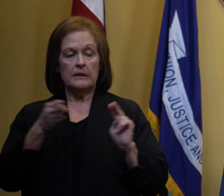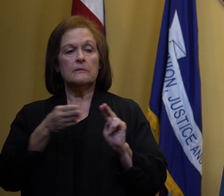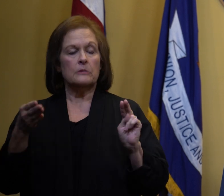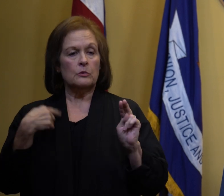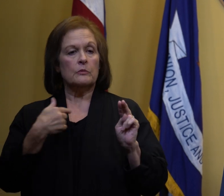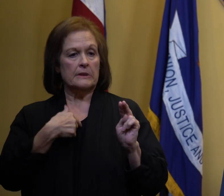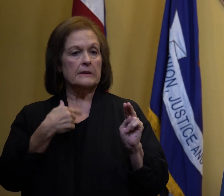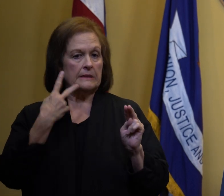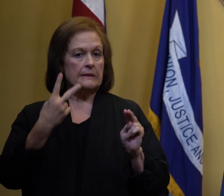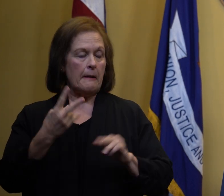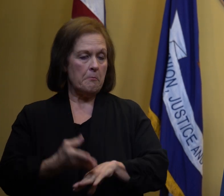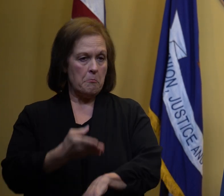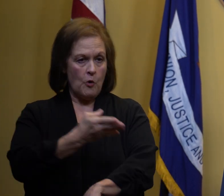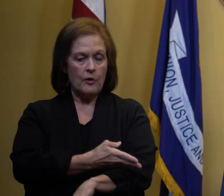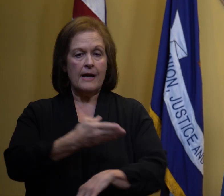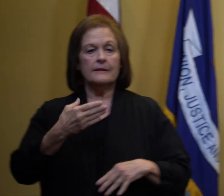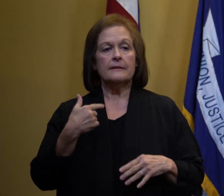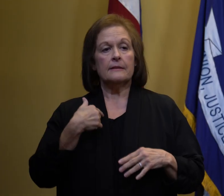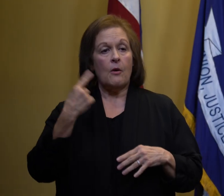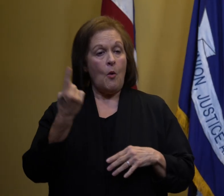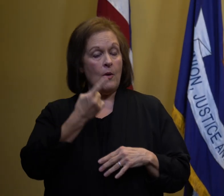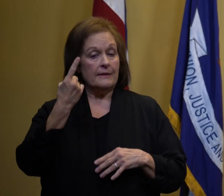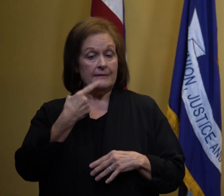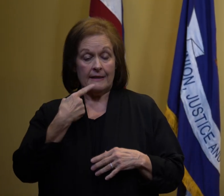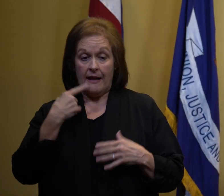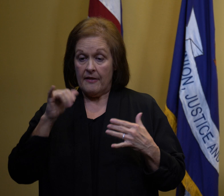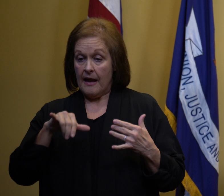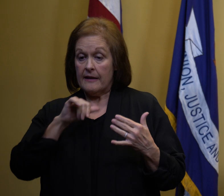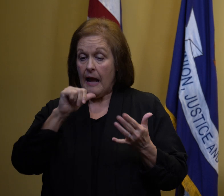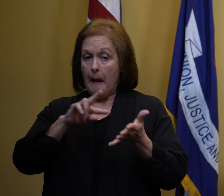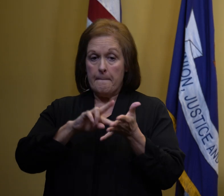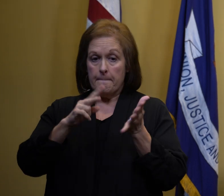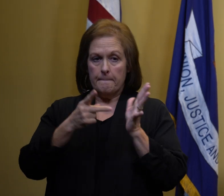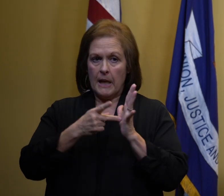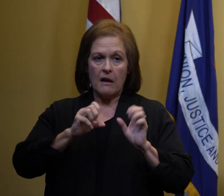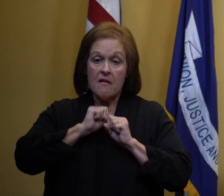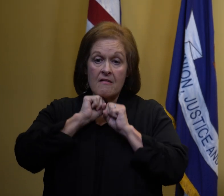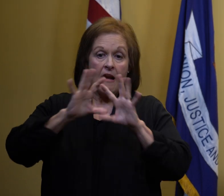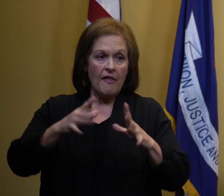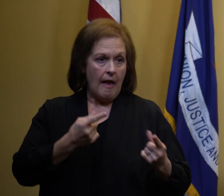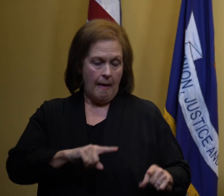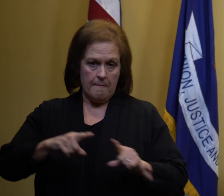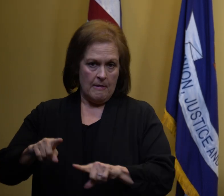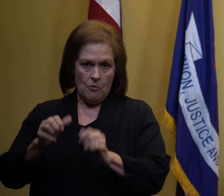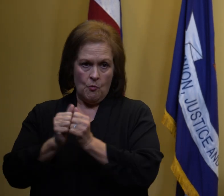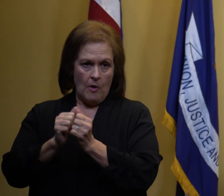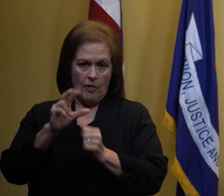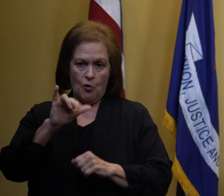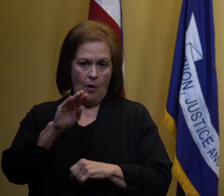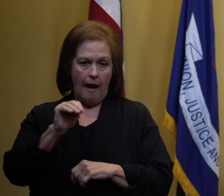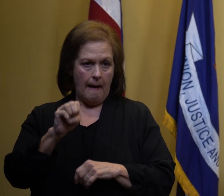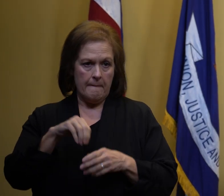show progress. You know, as I always say, it doesn't mean that we haven't had issues with violent crime in